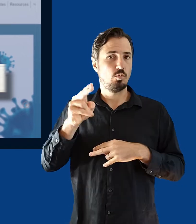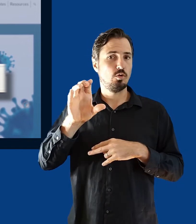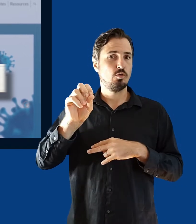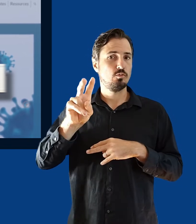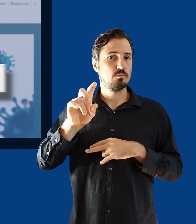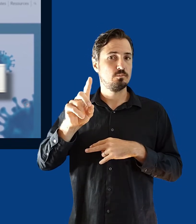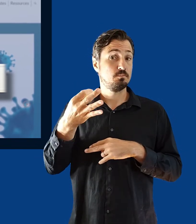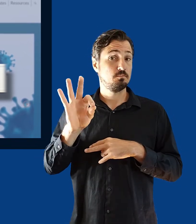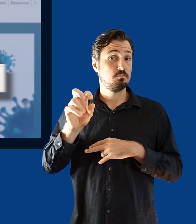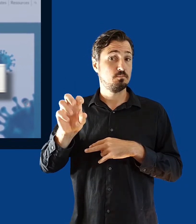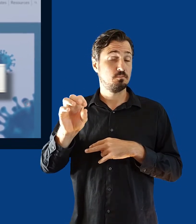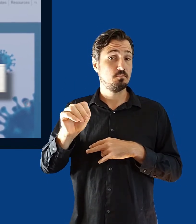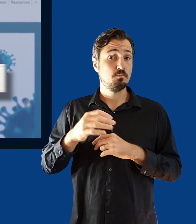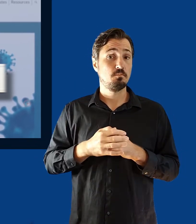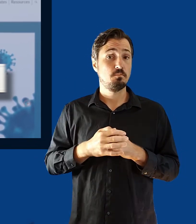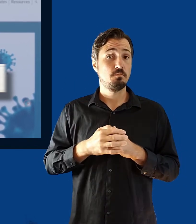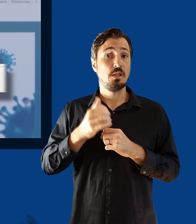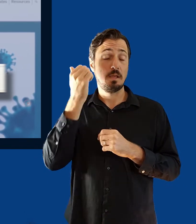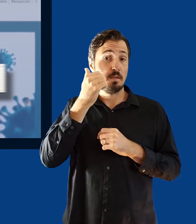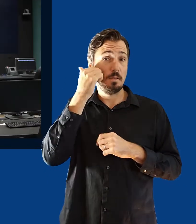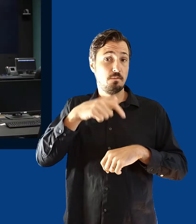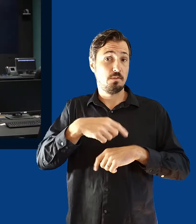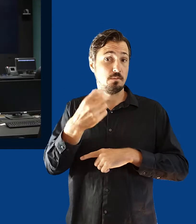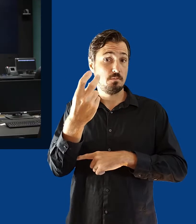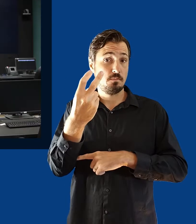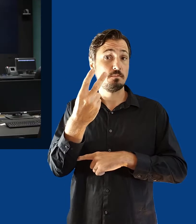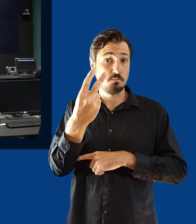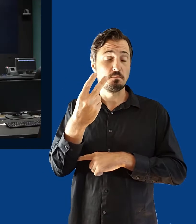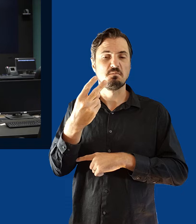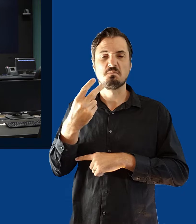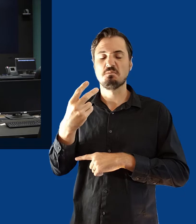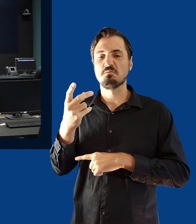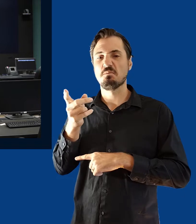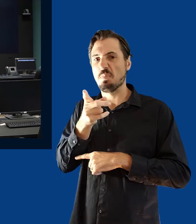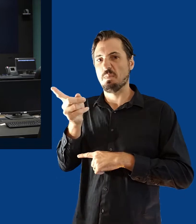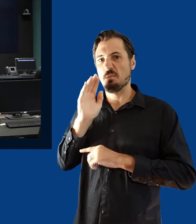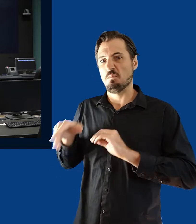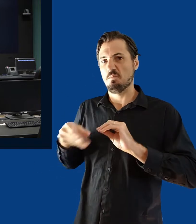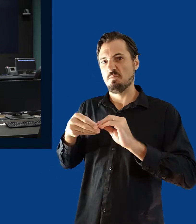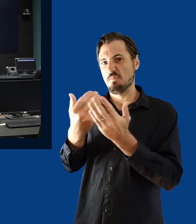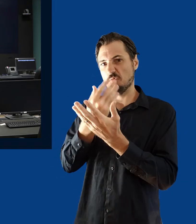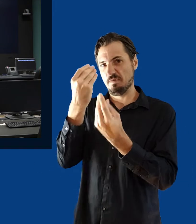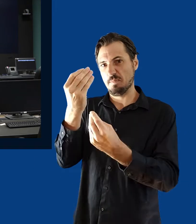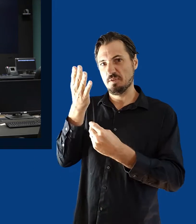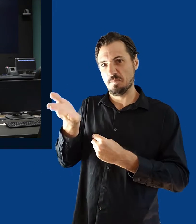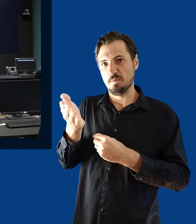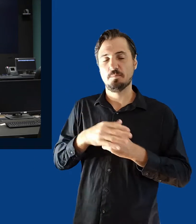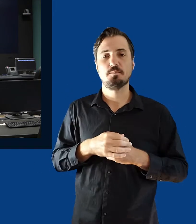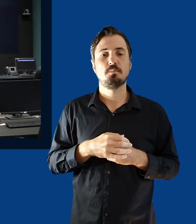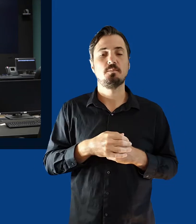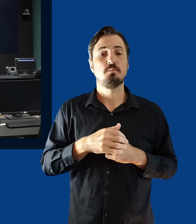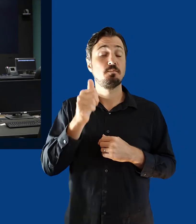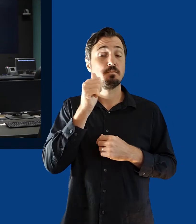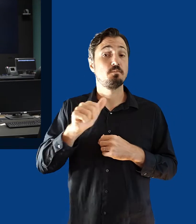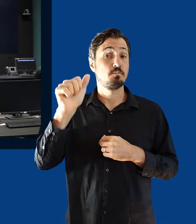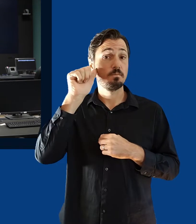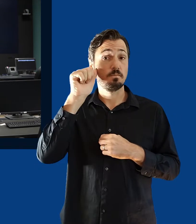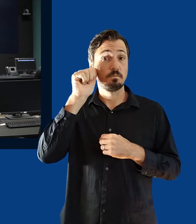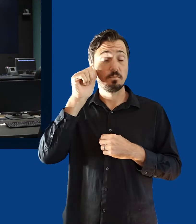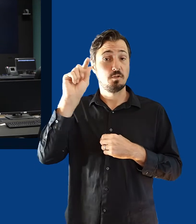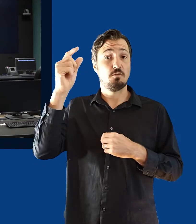on this site is updated at noon every day. Yesterday, Governor David Ige announced his 5th emergency proclamation